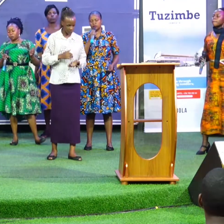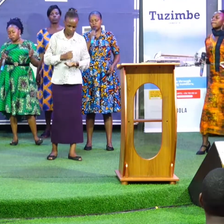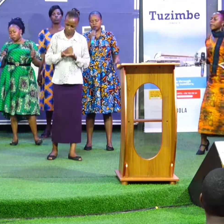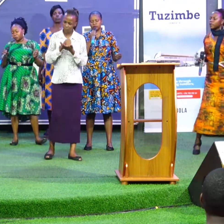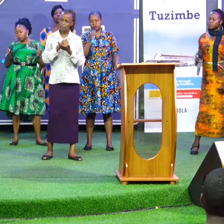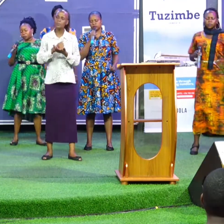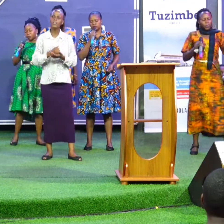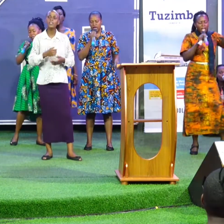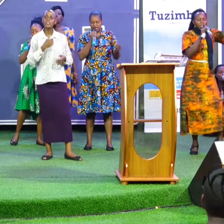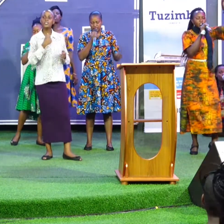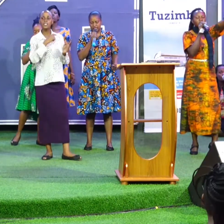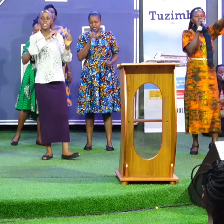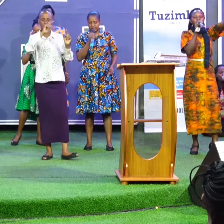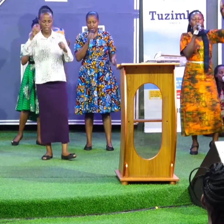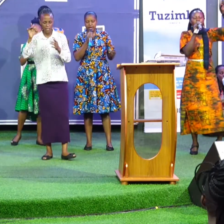Somponye,